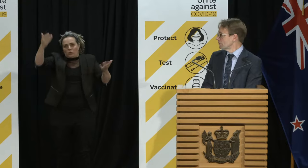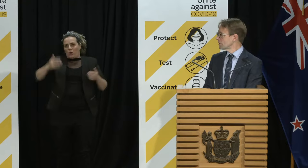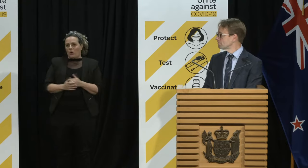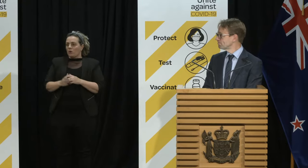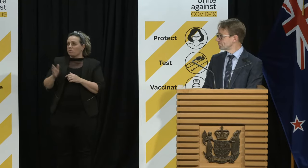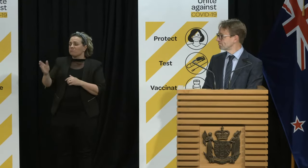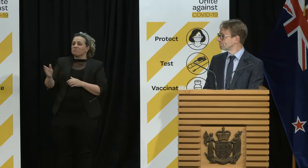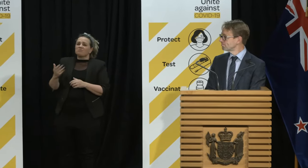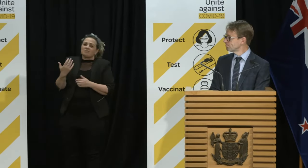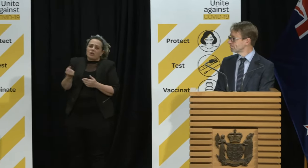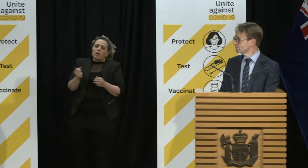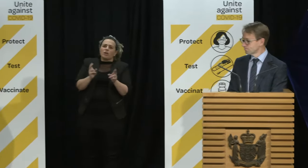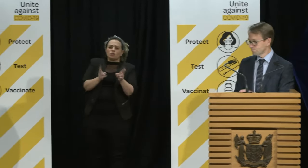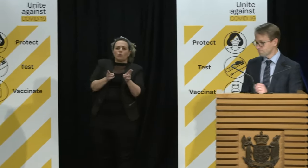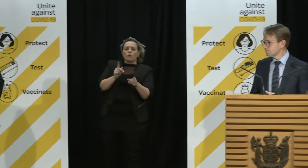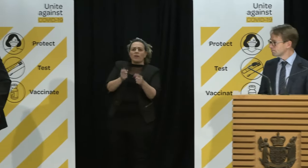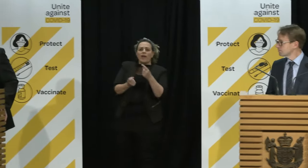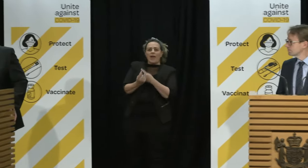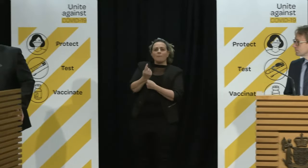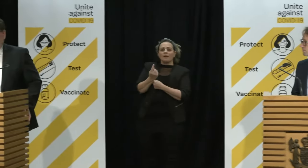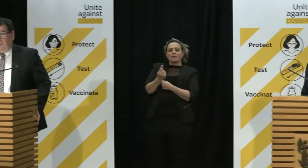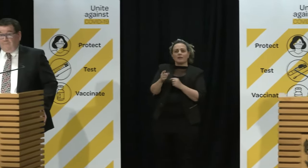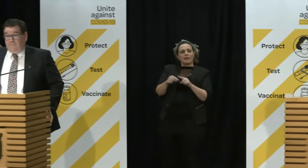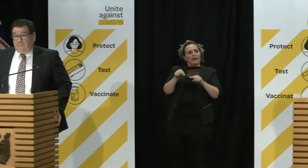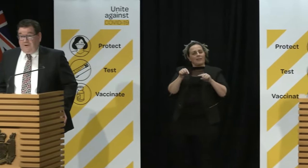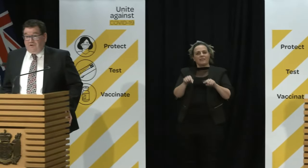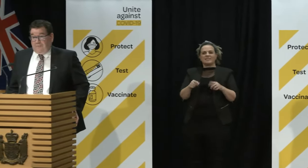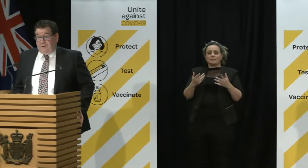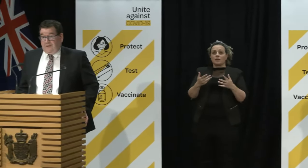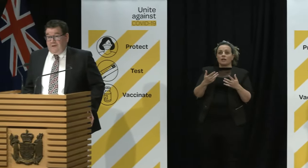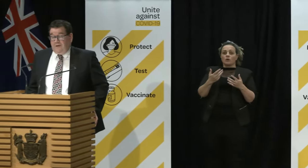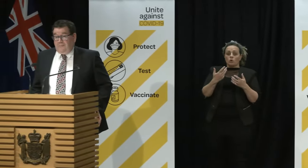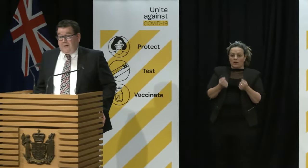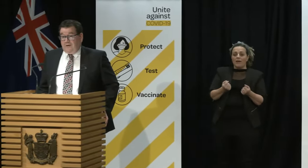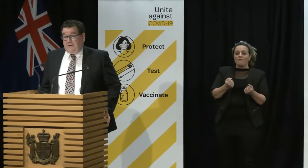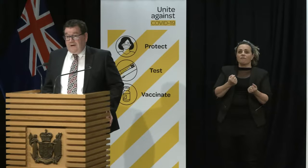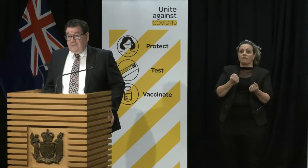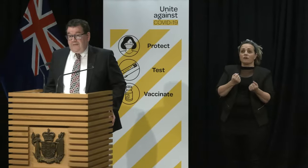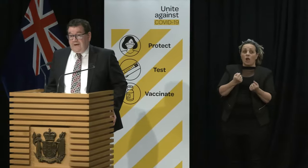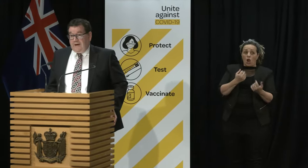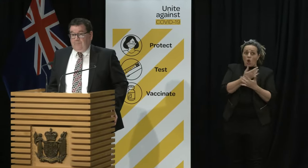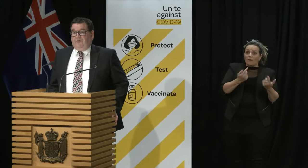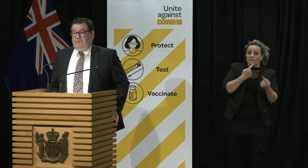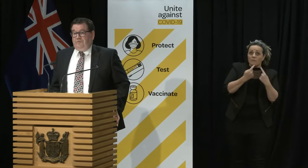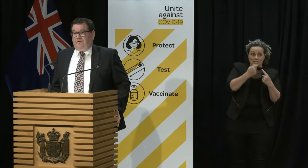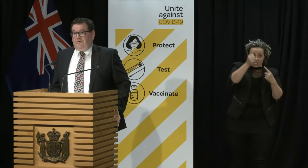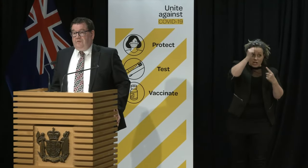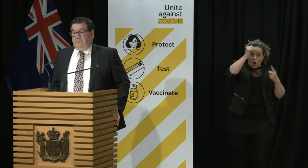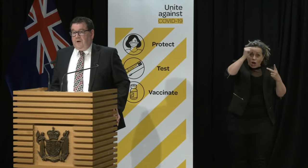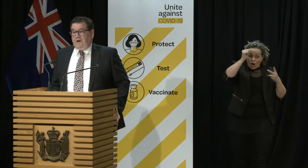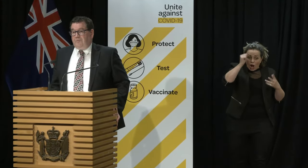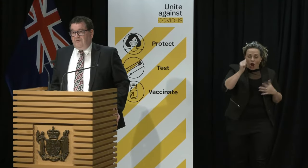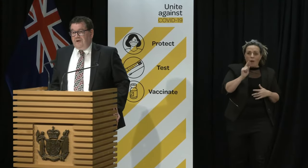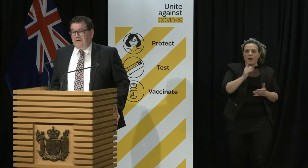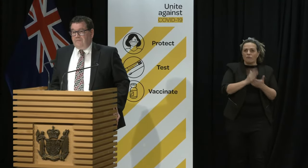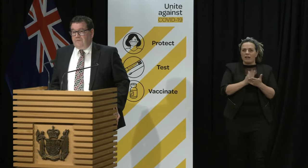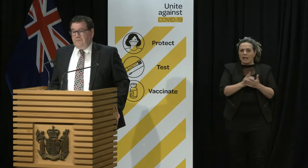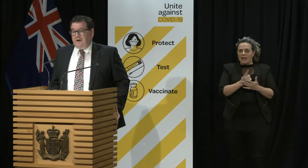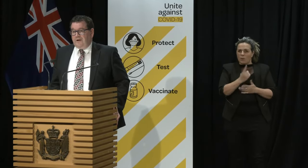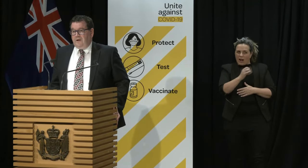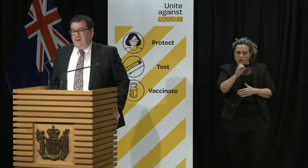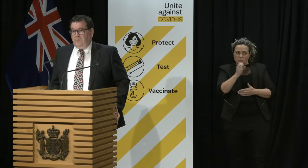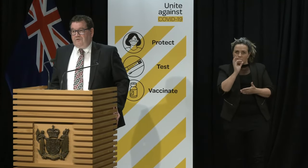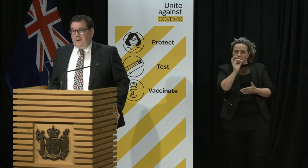that's not uncommon that in these sorts of things we have a lot of information about it but in the end the absolute 100%